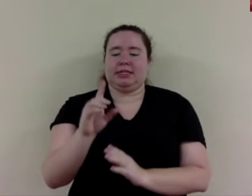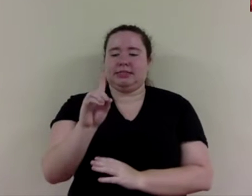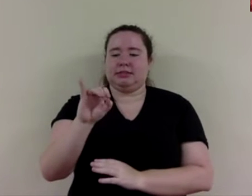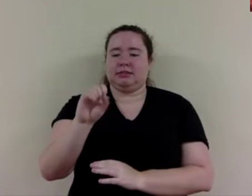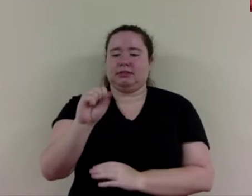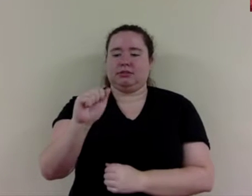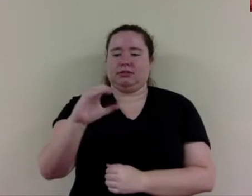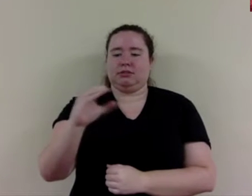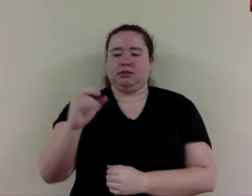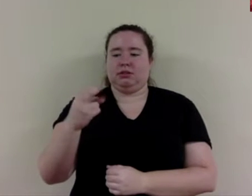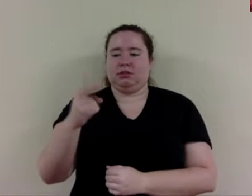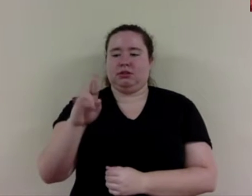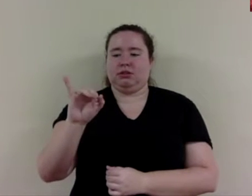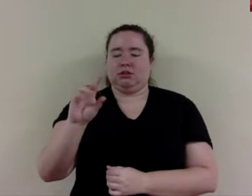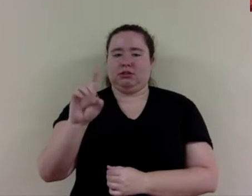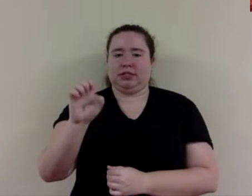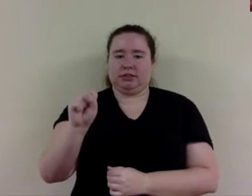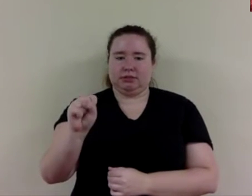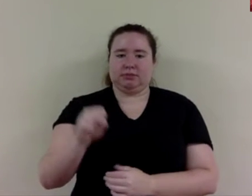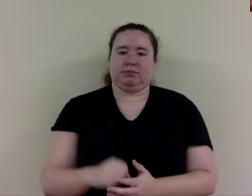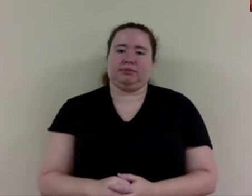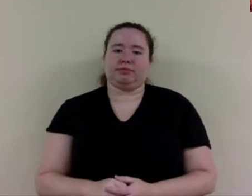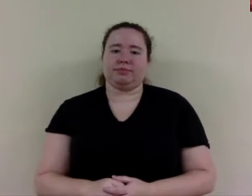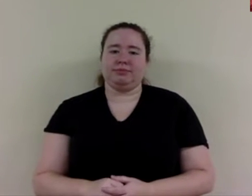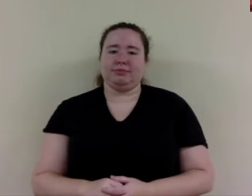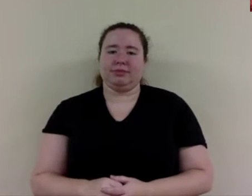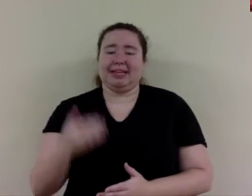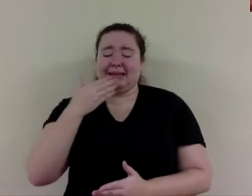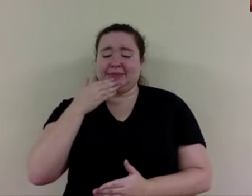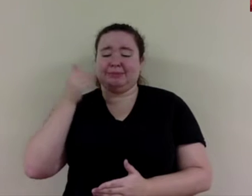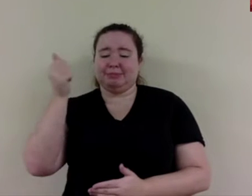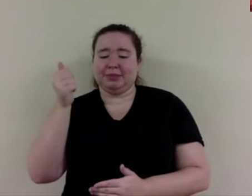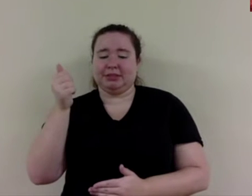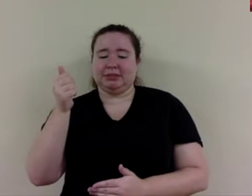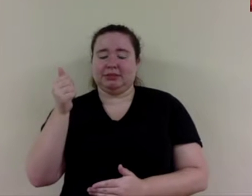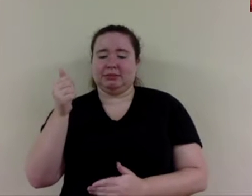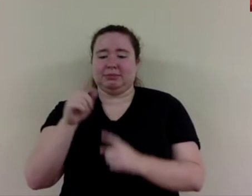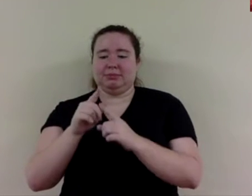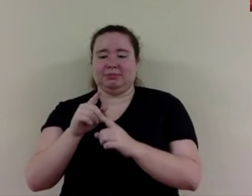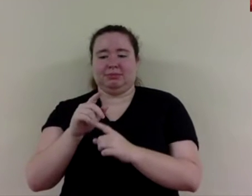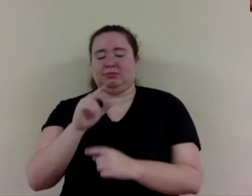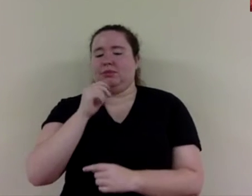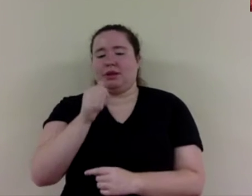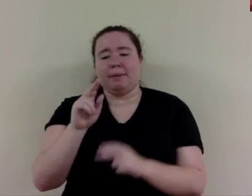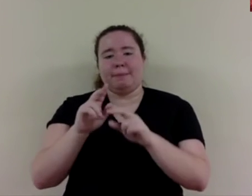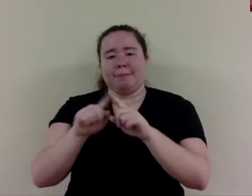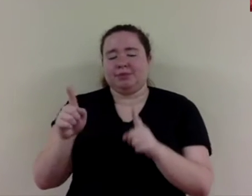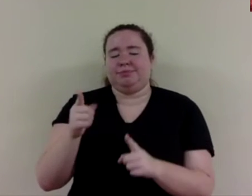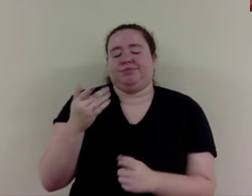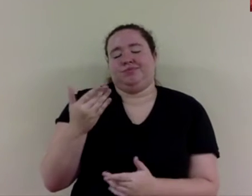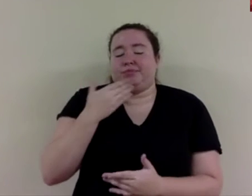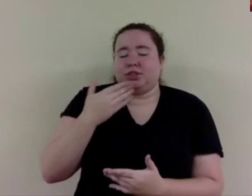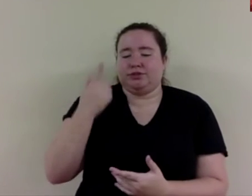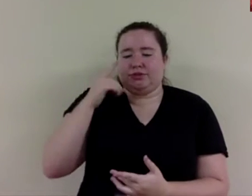as disaccharides. A disaccharide is not the smallest form of a sugar, but it's a good start. After you